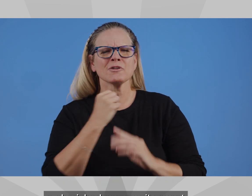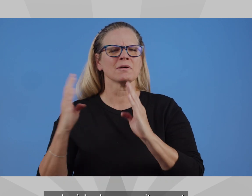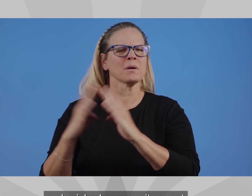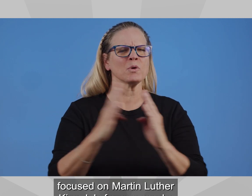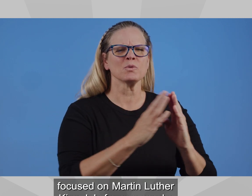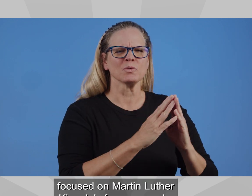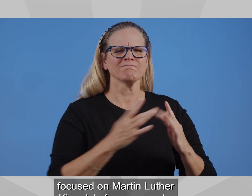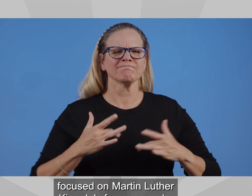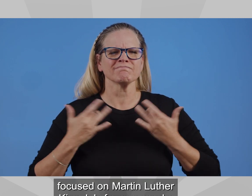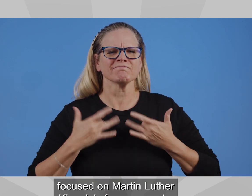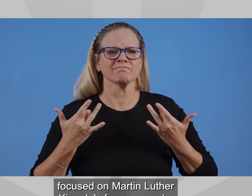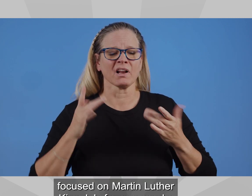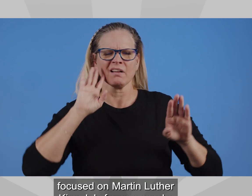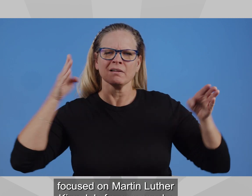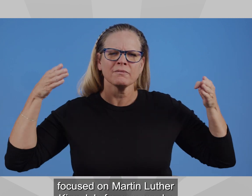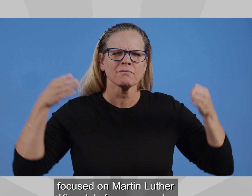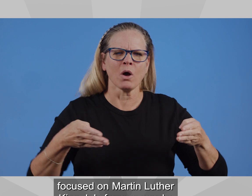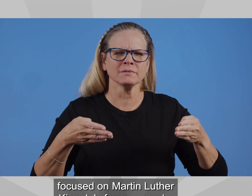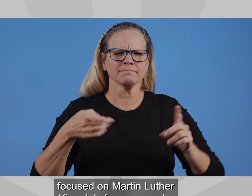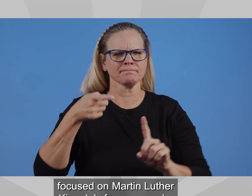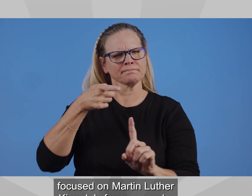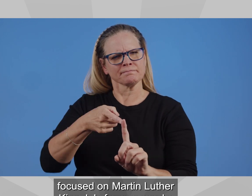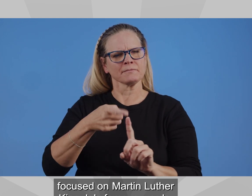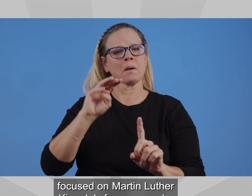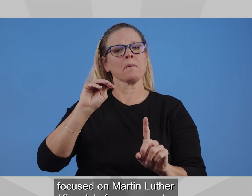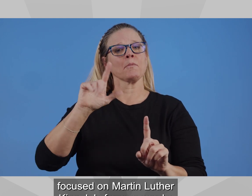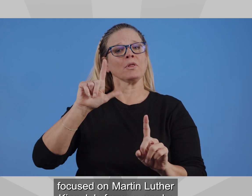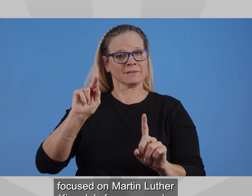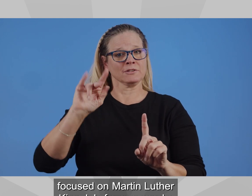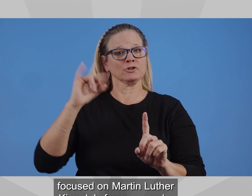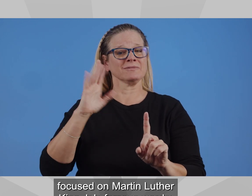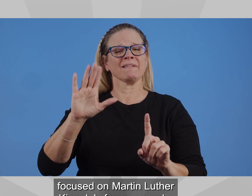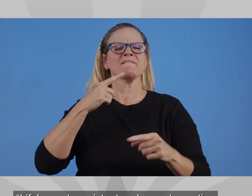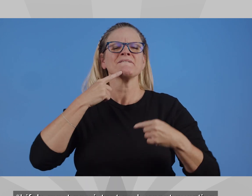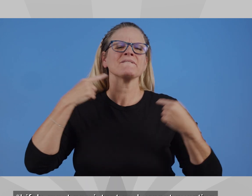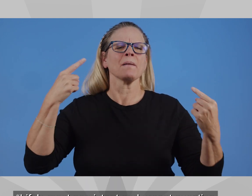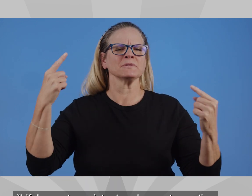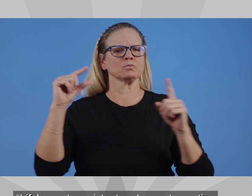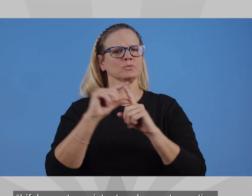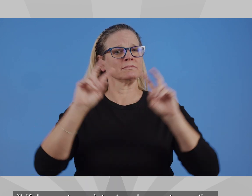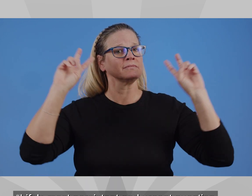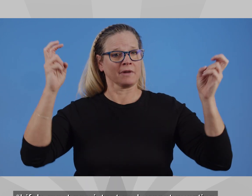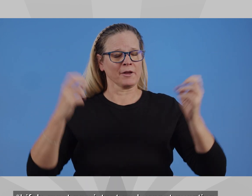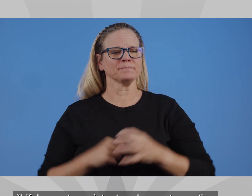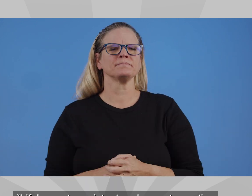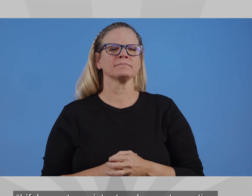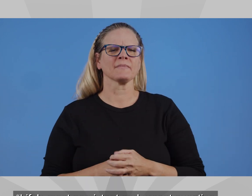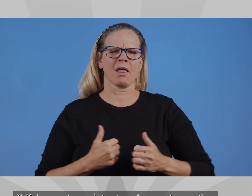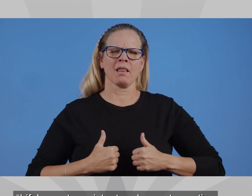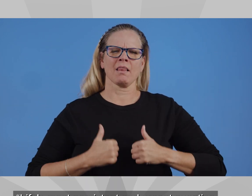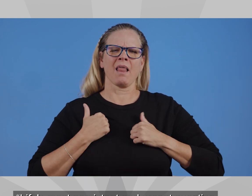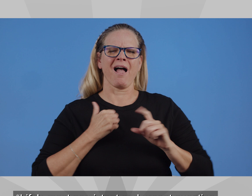community event focused on Martin Luther King Jr.'s famous words. Life's most persistent